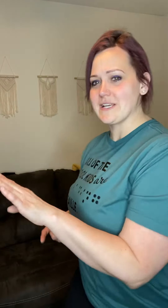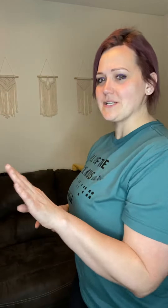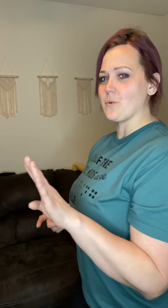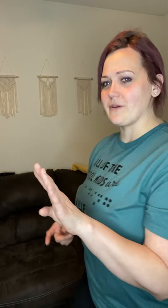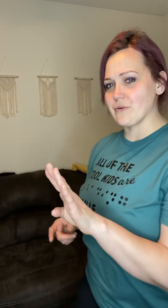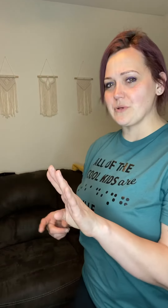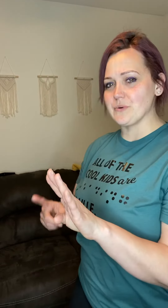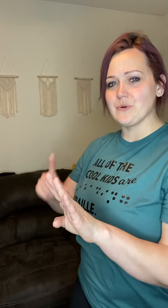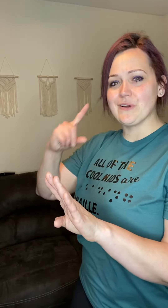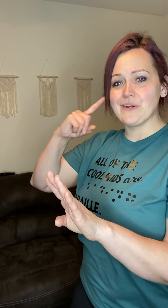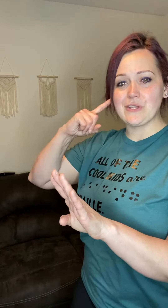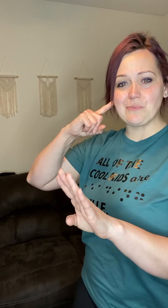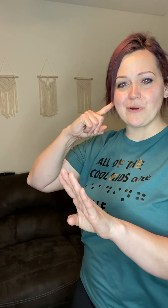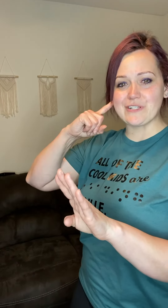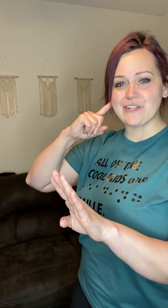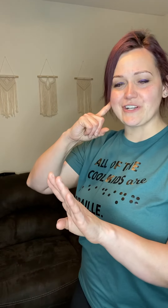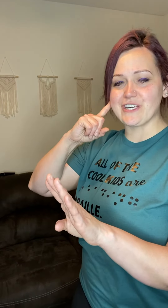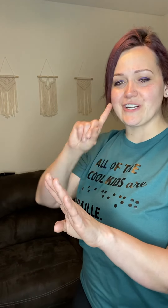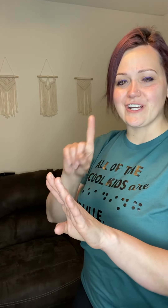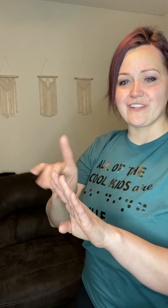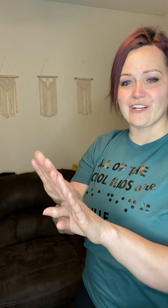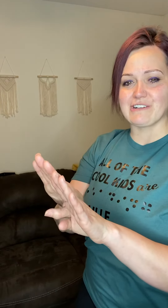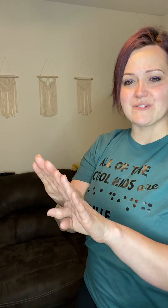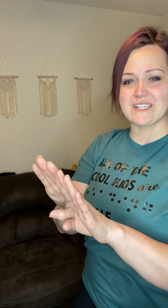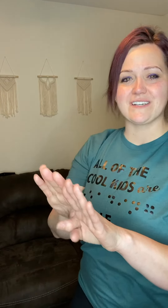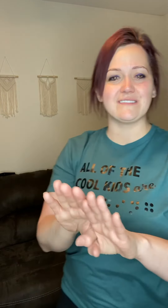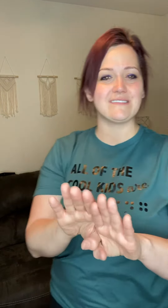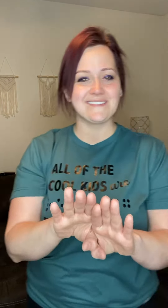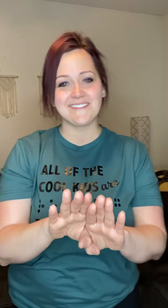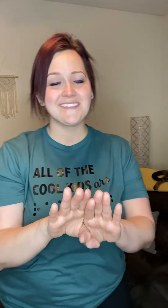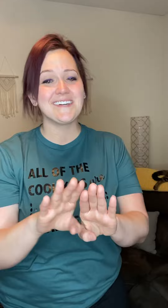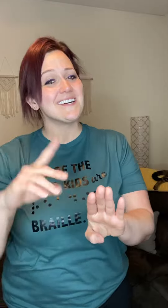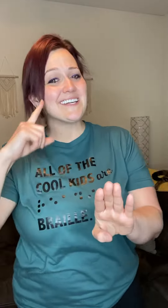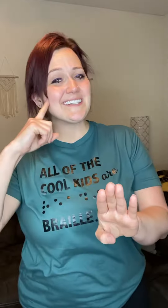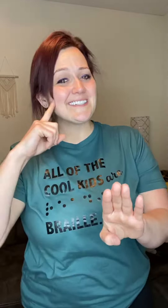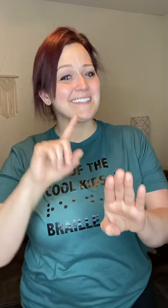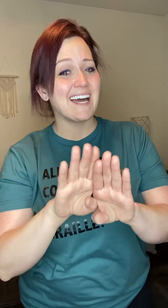facing away from you. You point to your ear and then close it. Death.